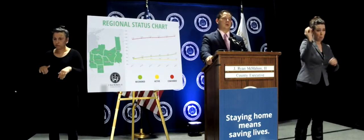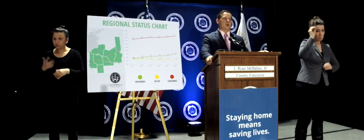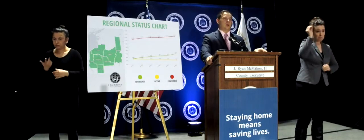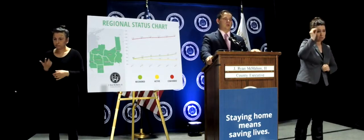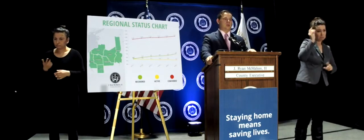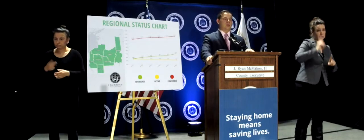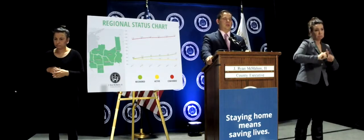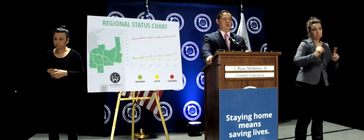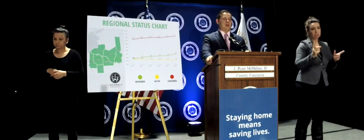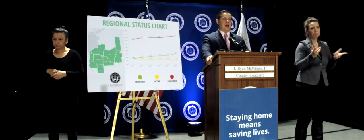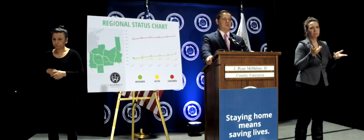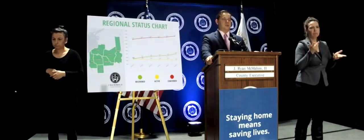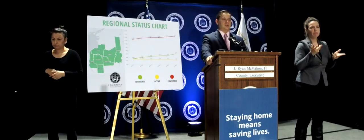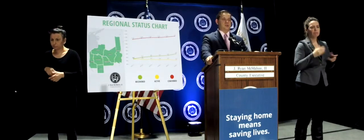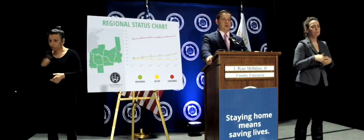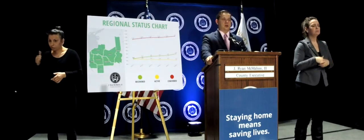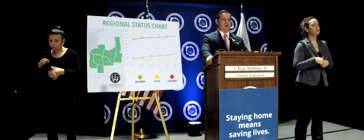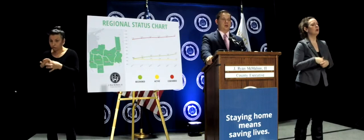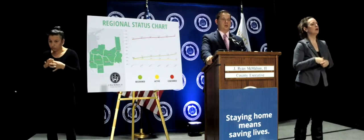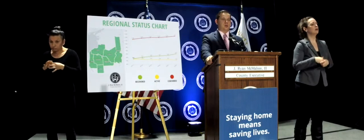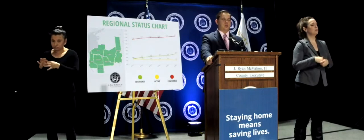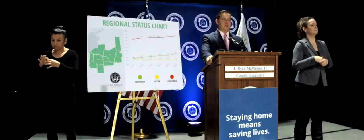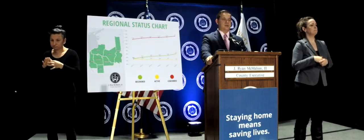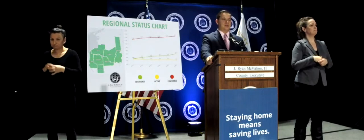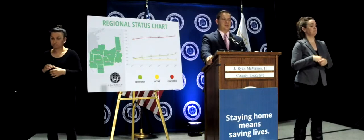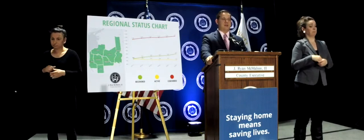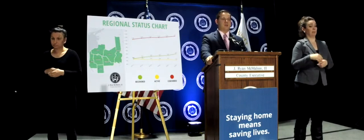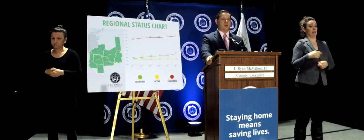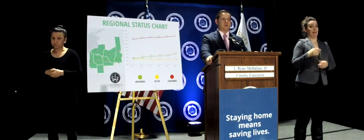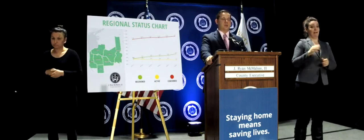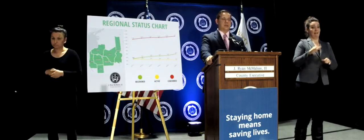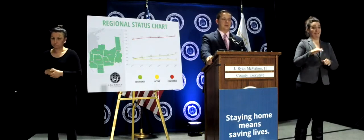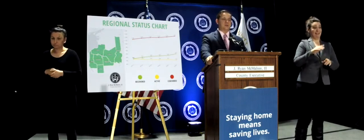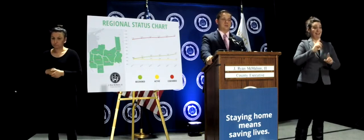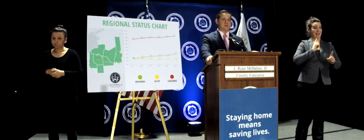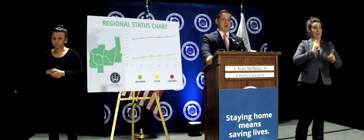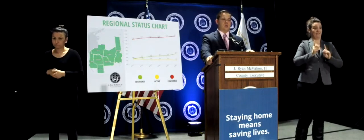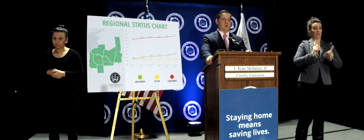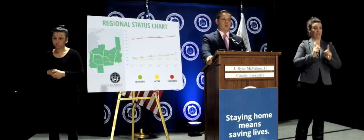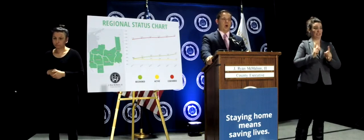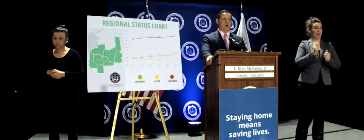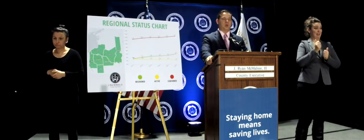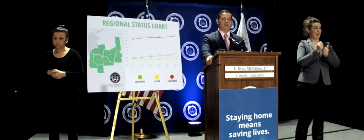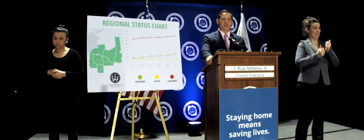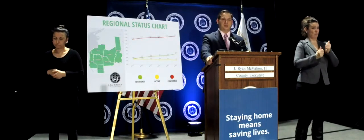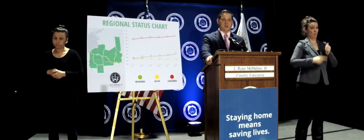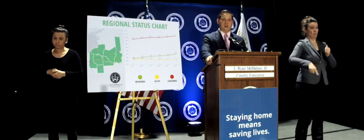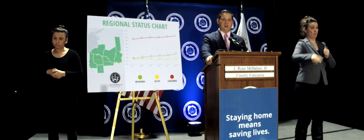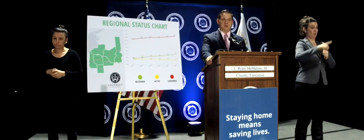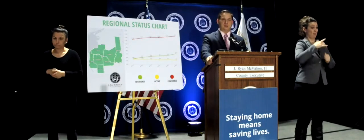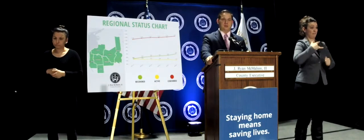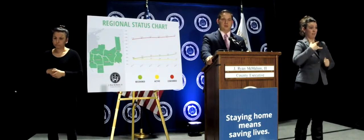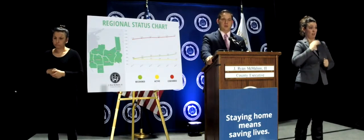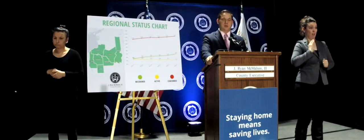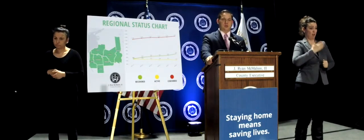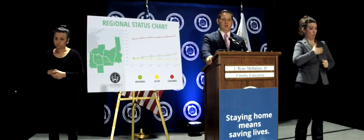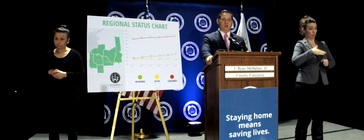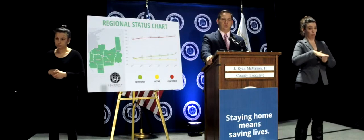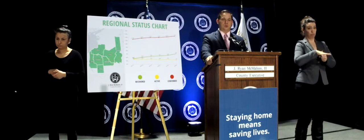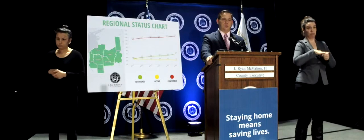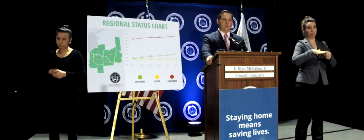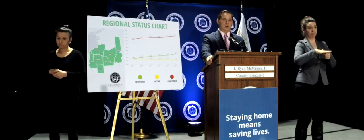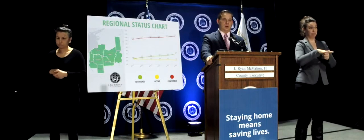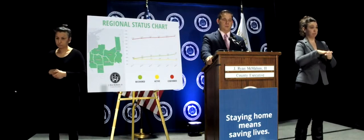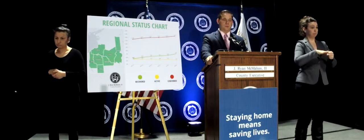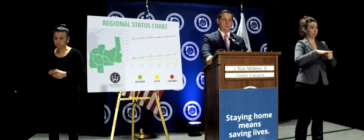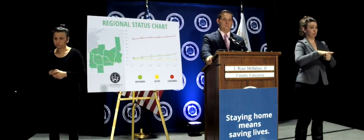stands? The conversations are essentially everybody believes that our region of the state